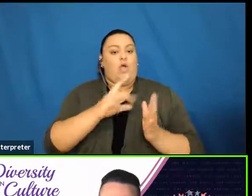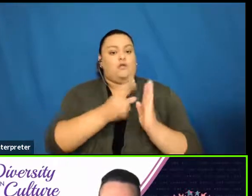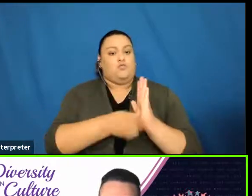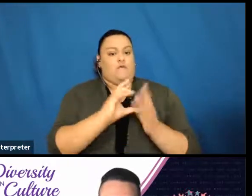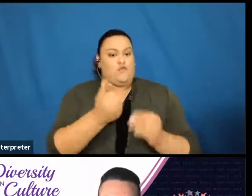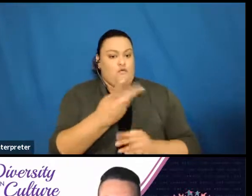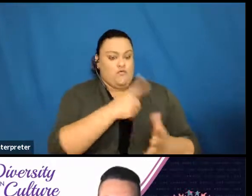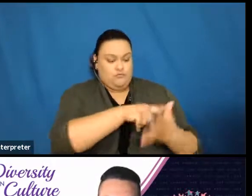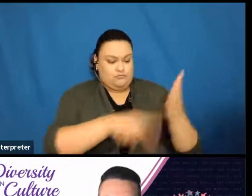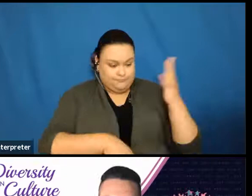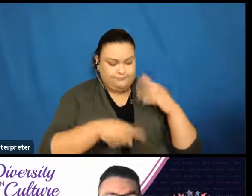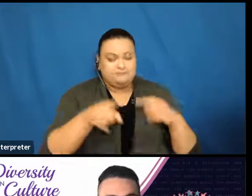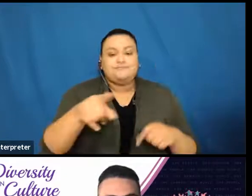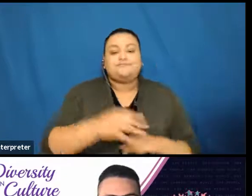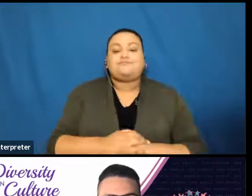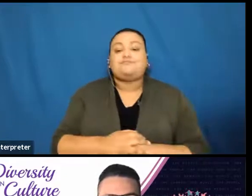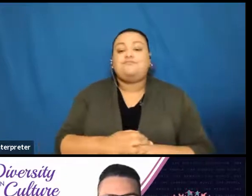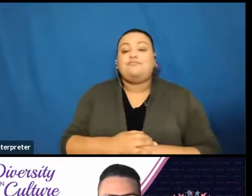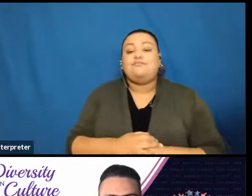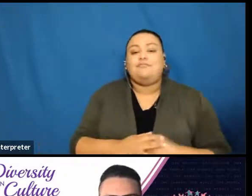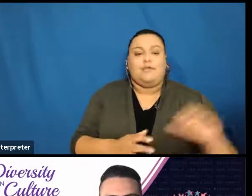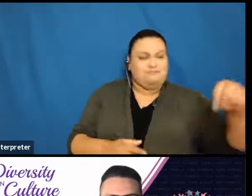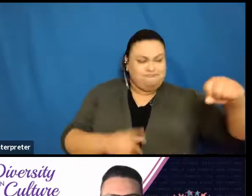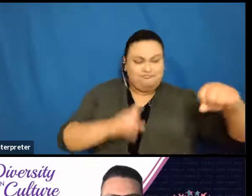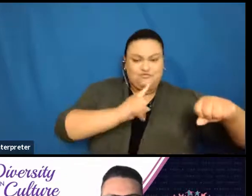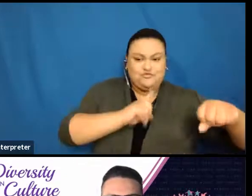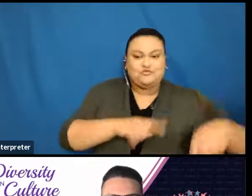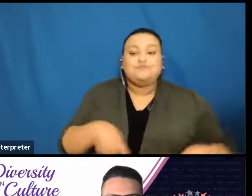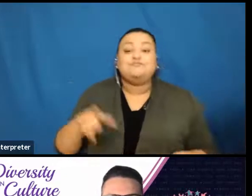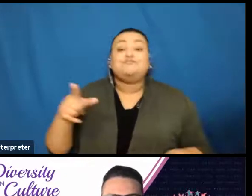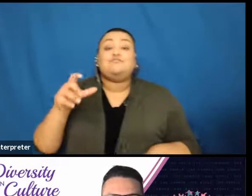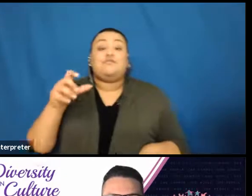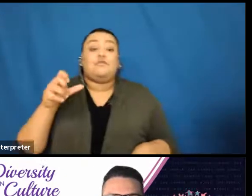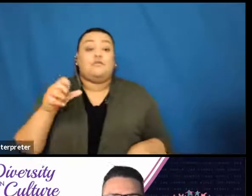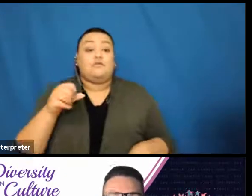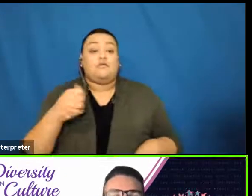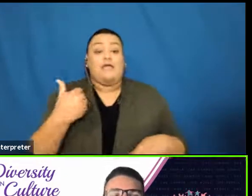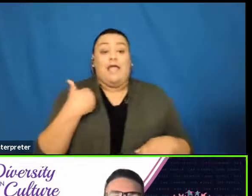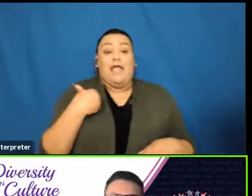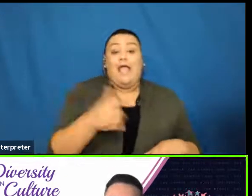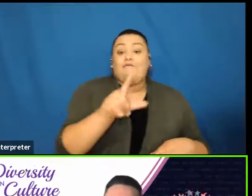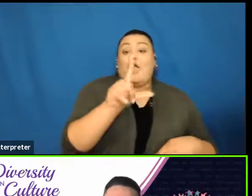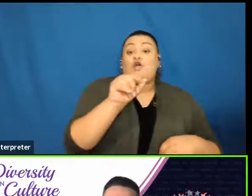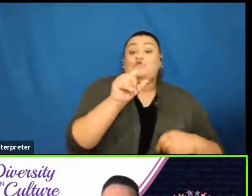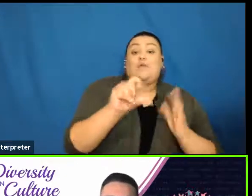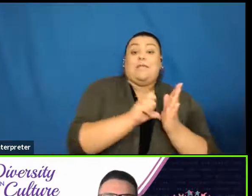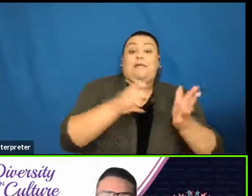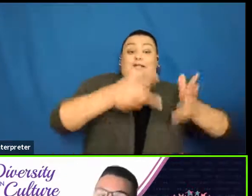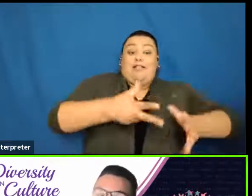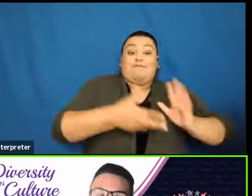example, Let's do it. Yeah, of course. So earlier, 20 more pages to go back.